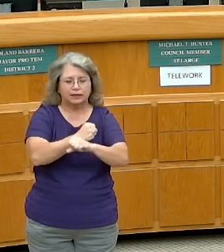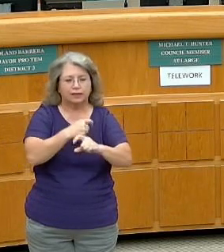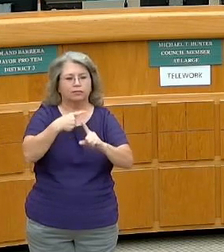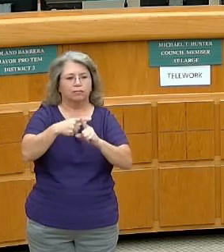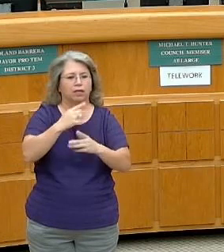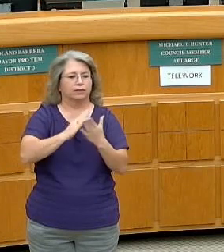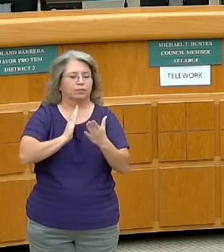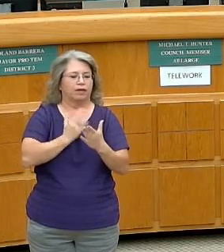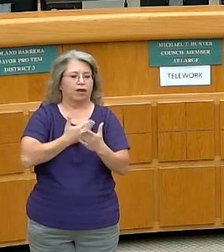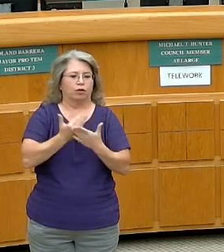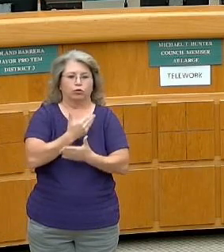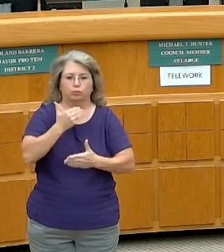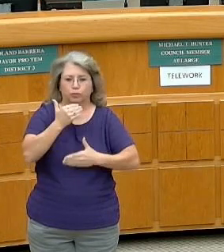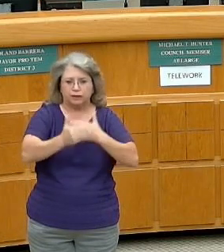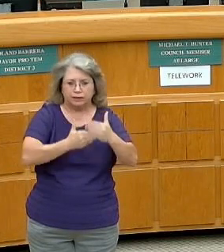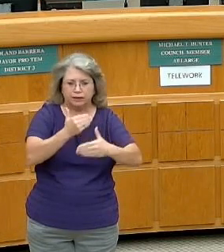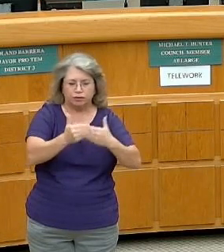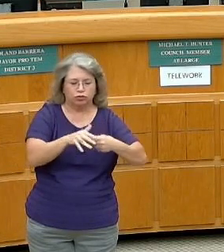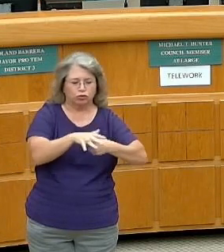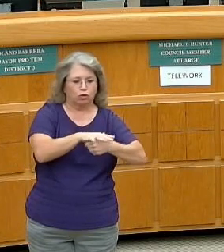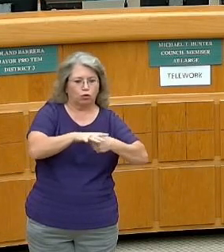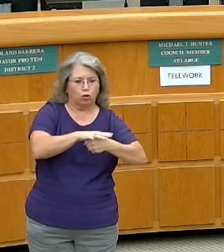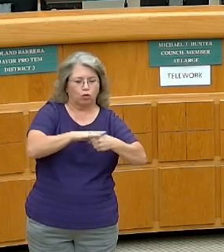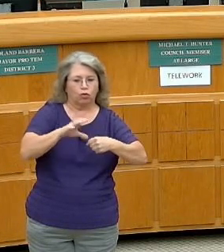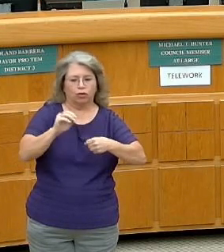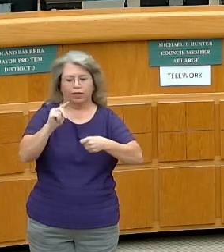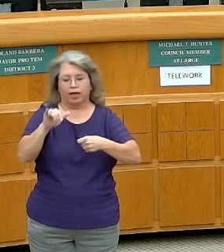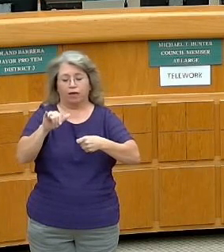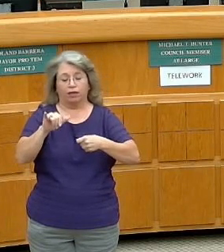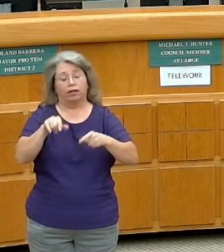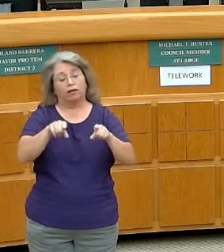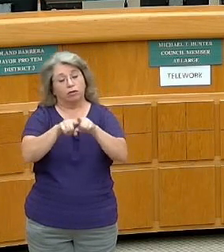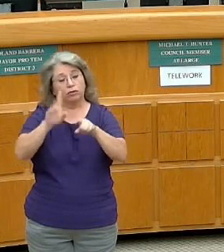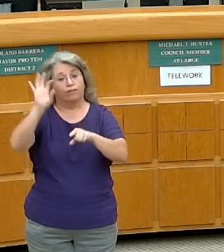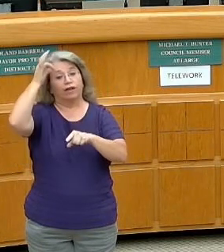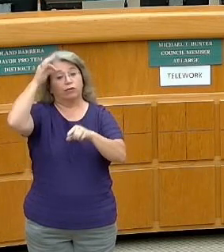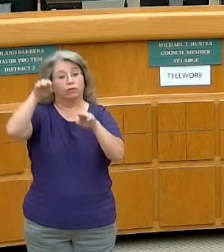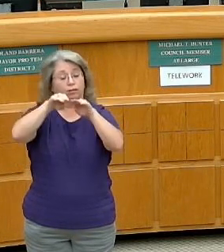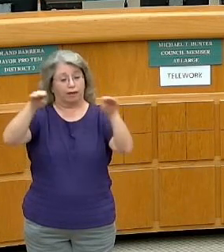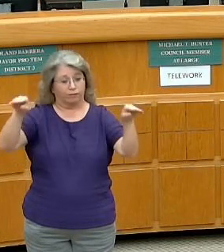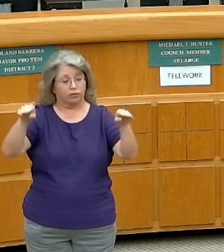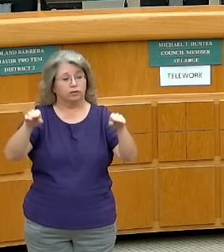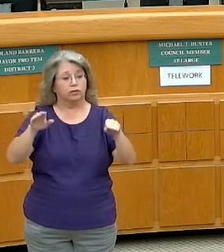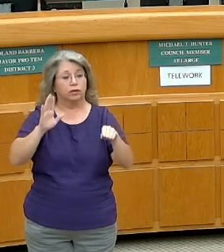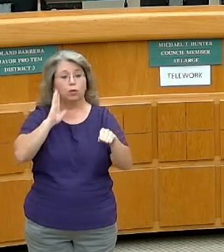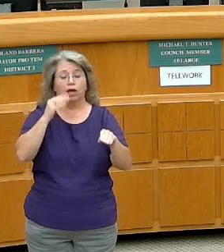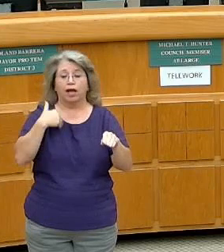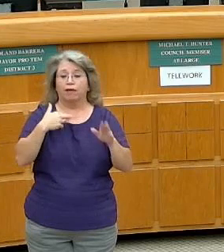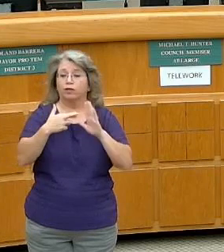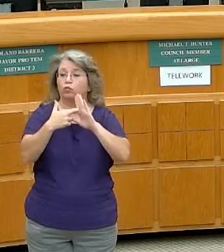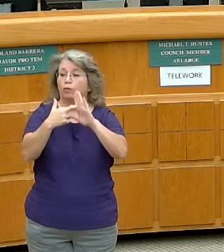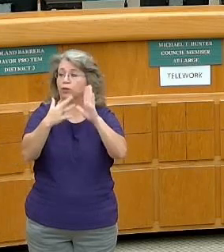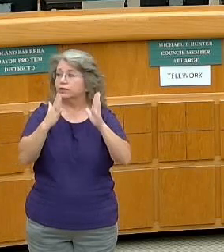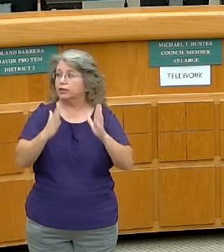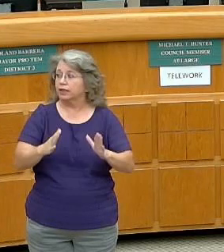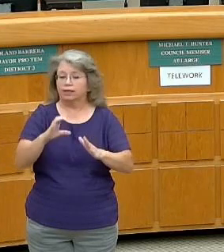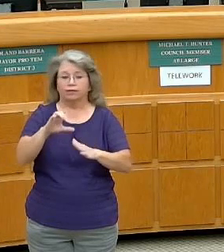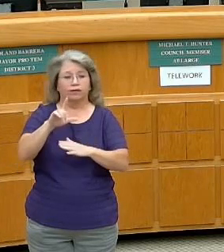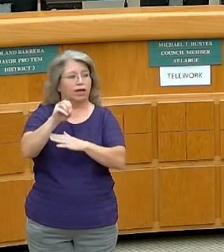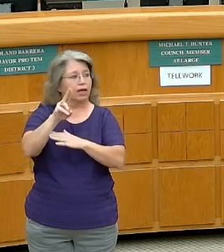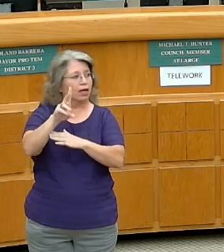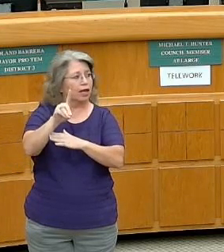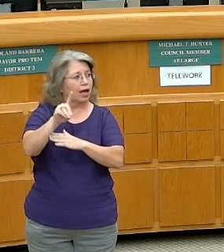doing at the local, county, and today even at the federal level. We have Representative Cloud, who's going to speak today.